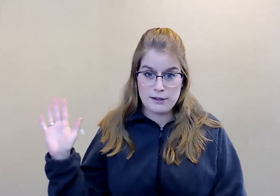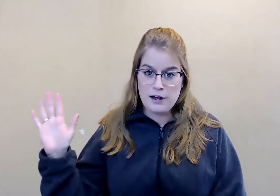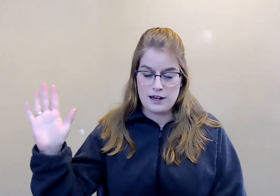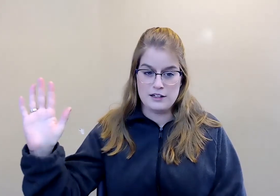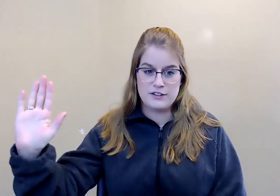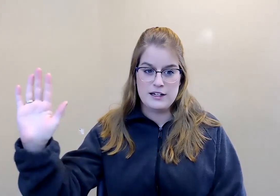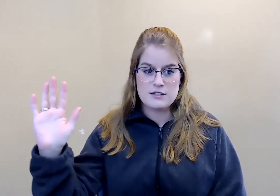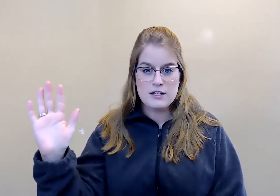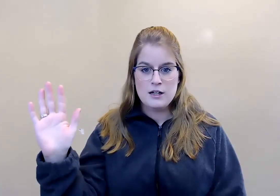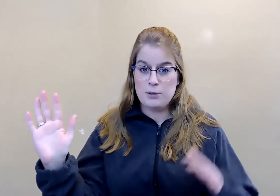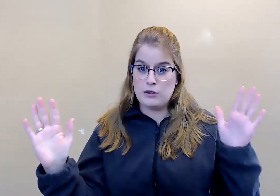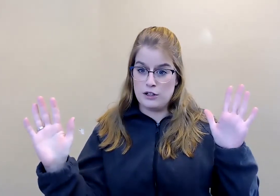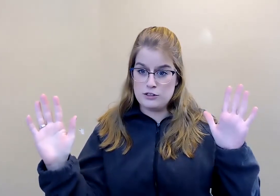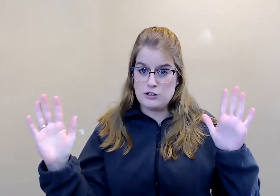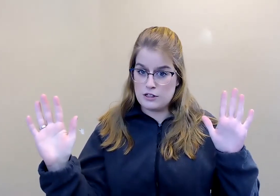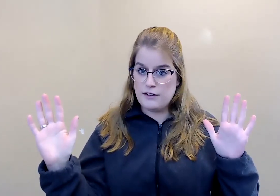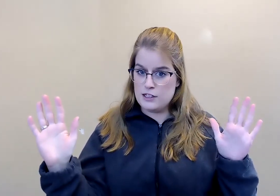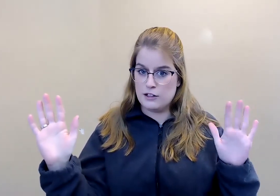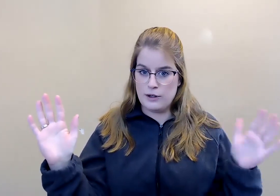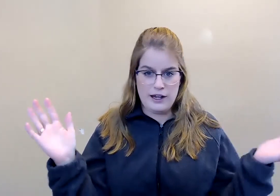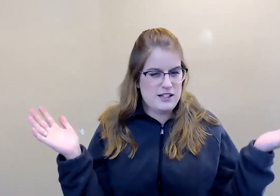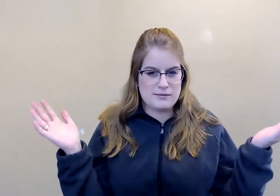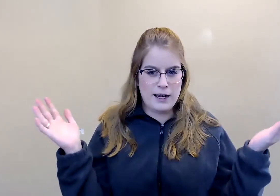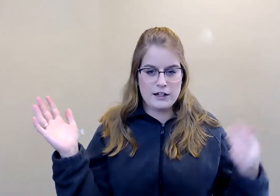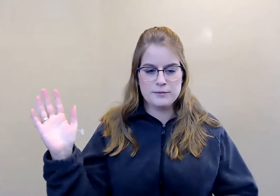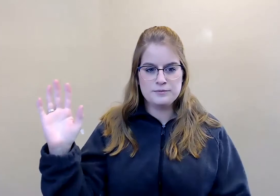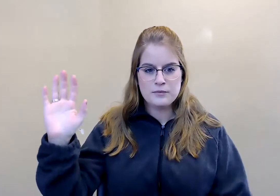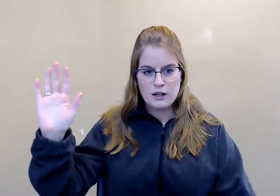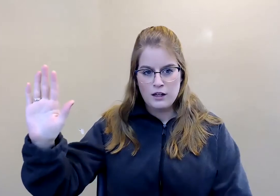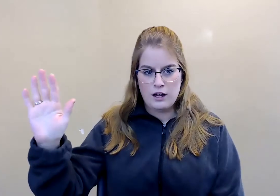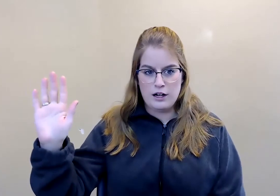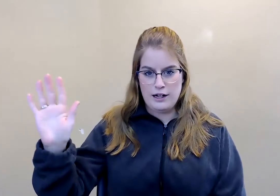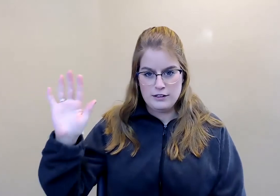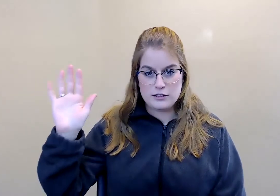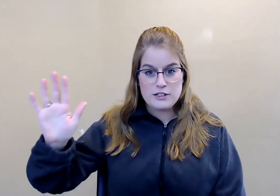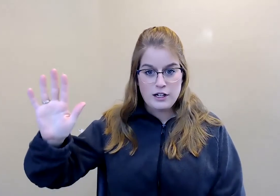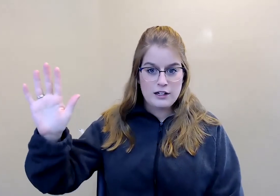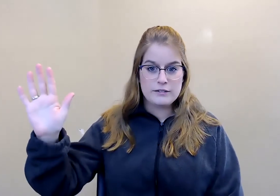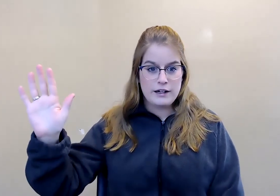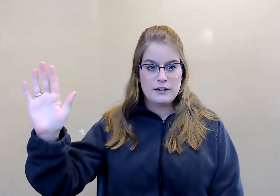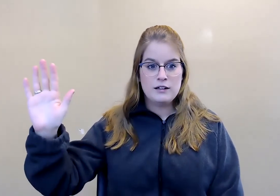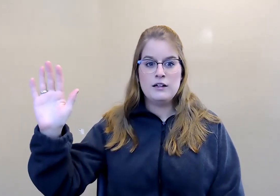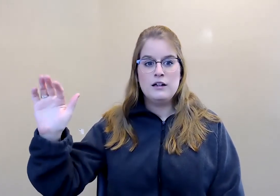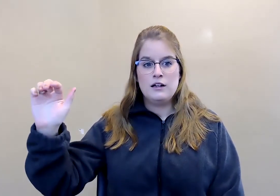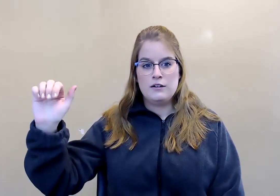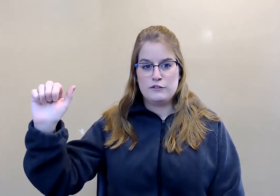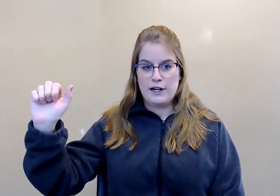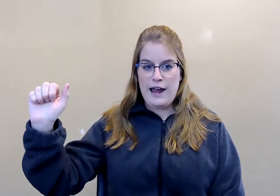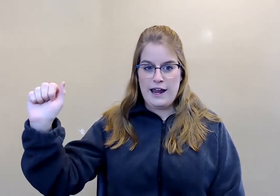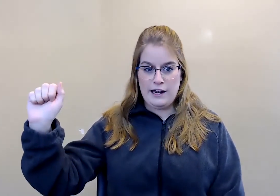right hand for this. But you can also use your left hand, okay? It doesn't matter. All right, so get your hand ready. For A,